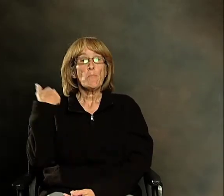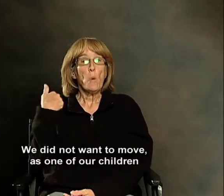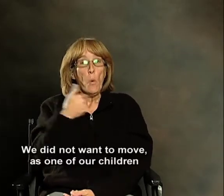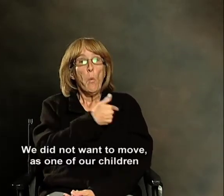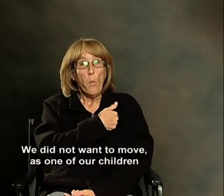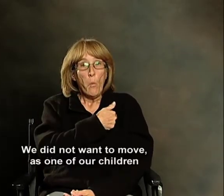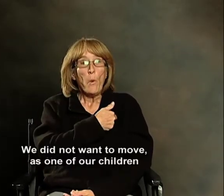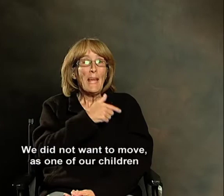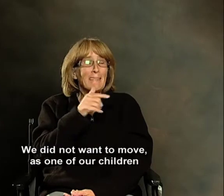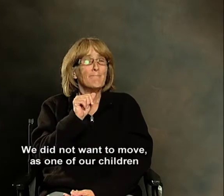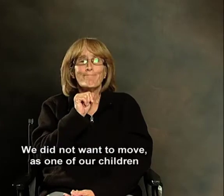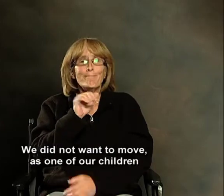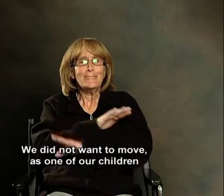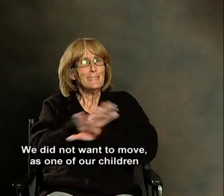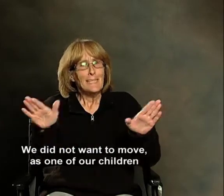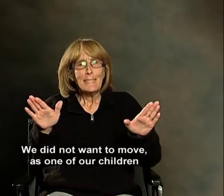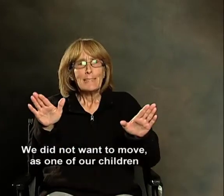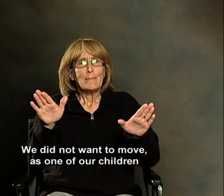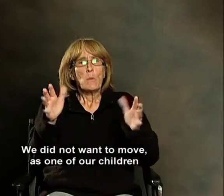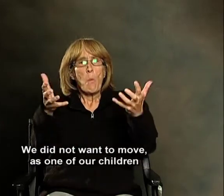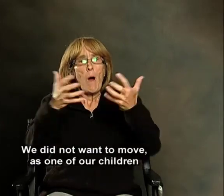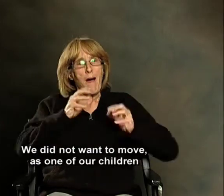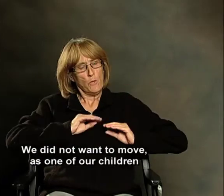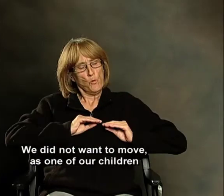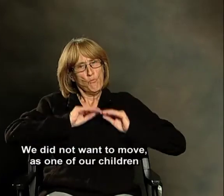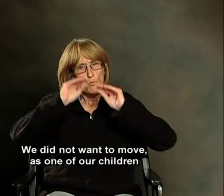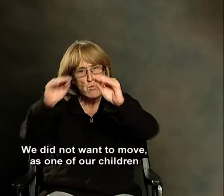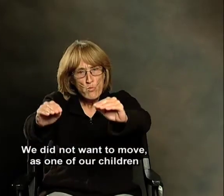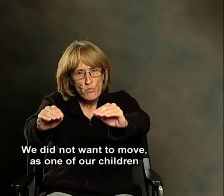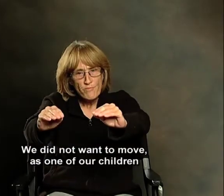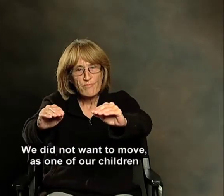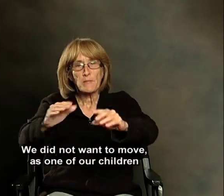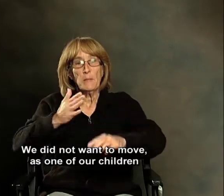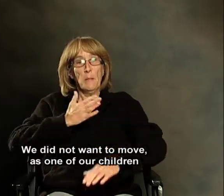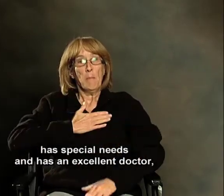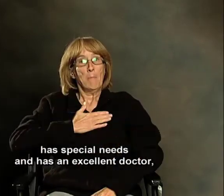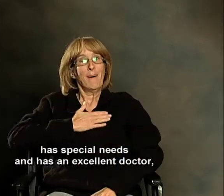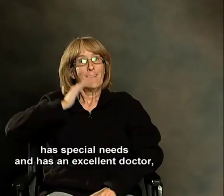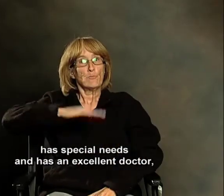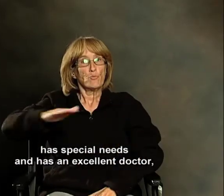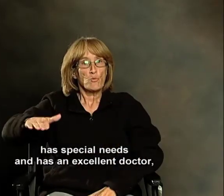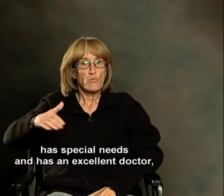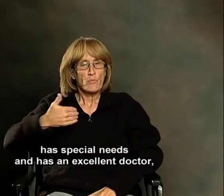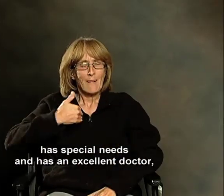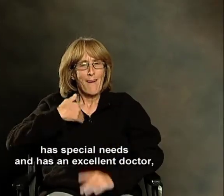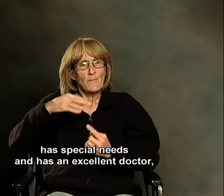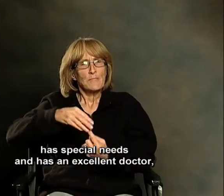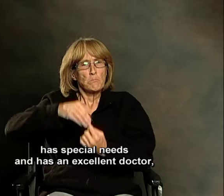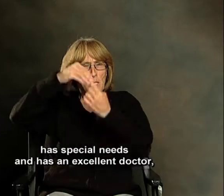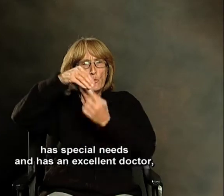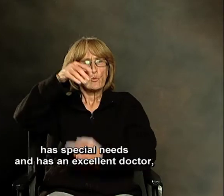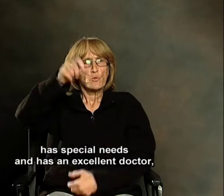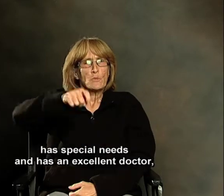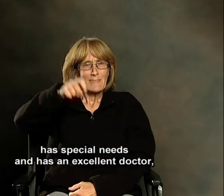We did not want to move, as one of our children had special needs and has